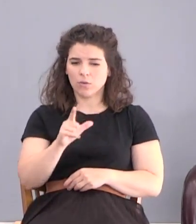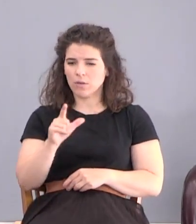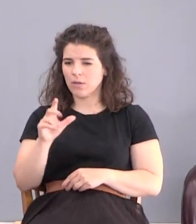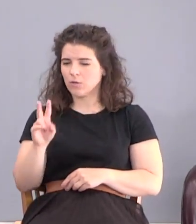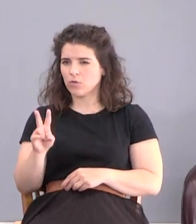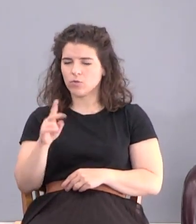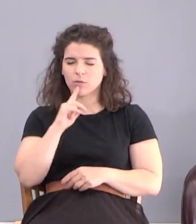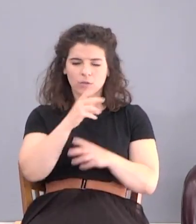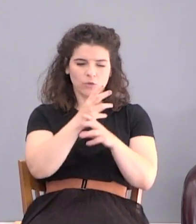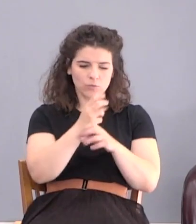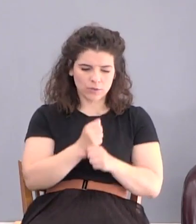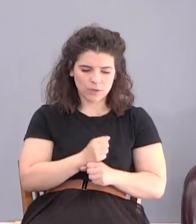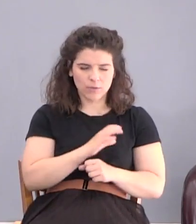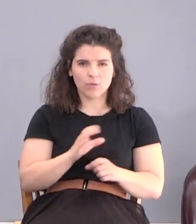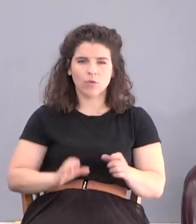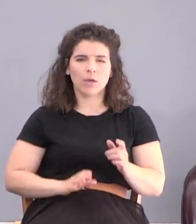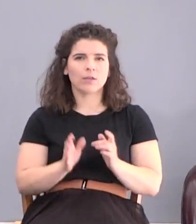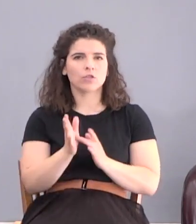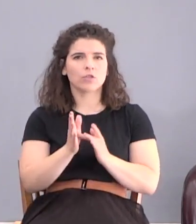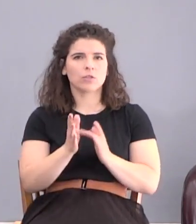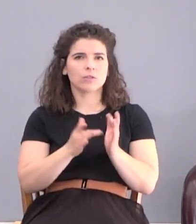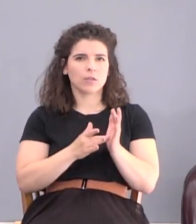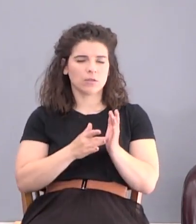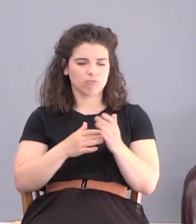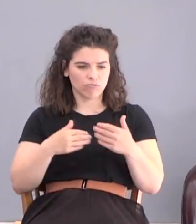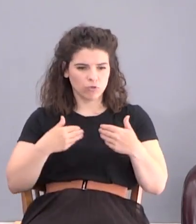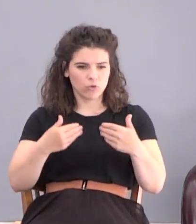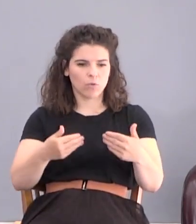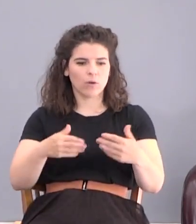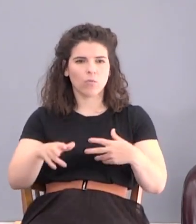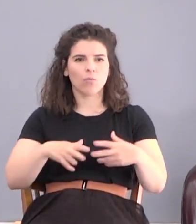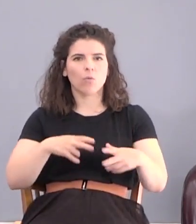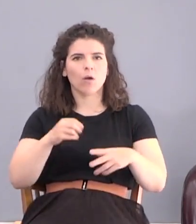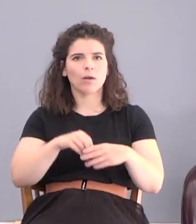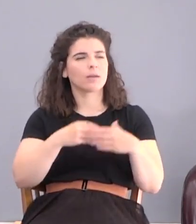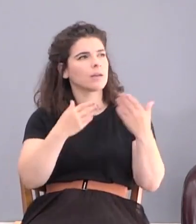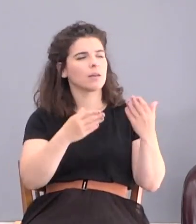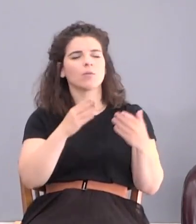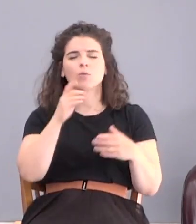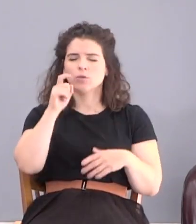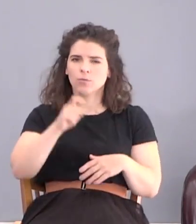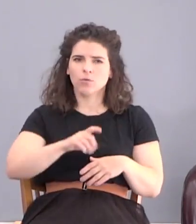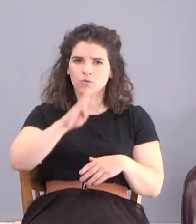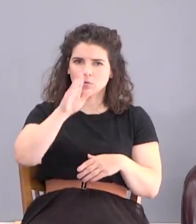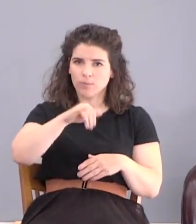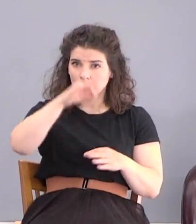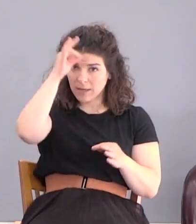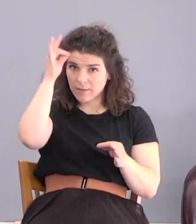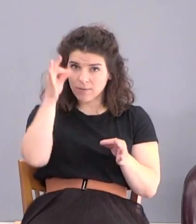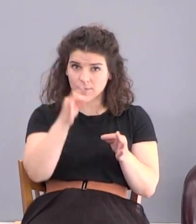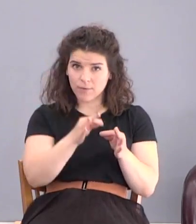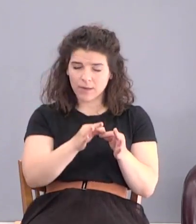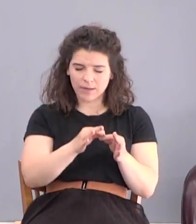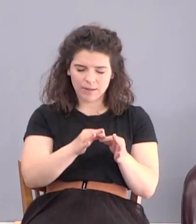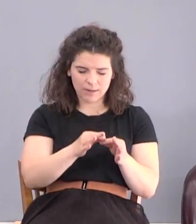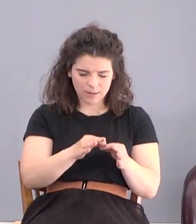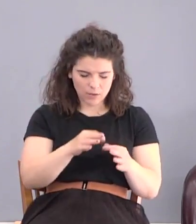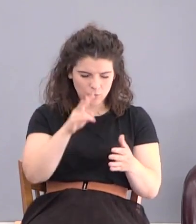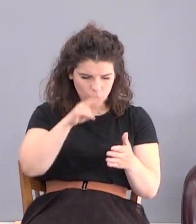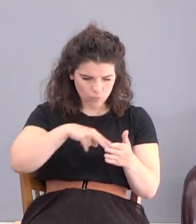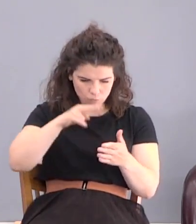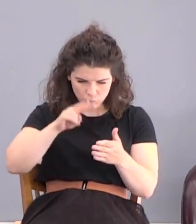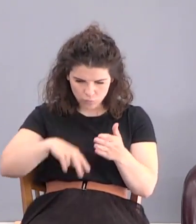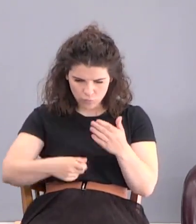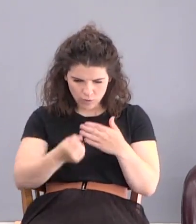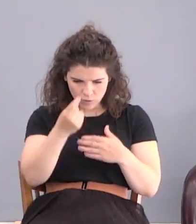you receive Christ Jesus the Lord, so walk ye in him," we are supposed to, by faith, be taking God's word and applying it to our lives,